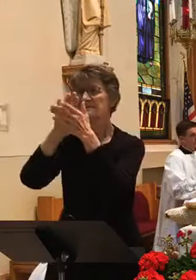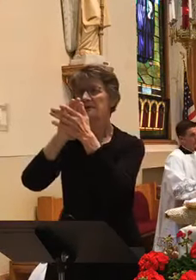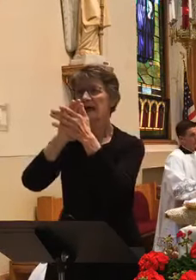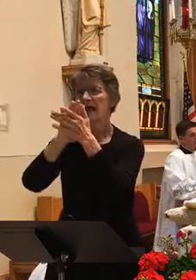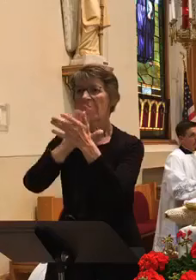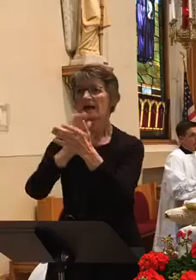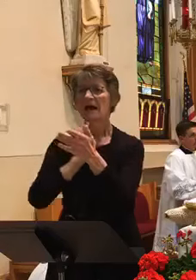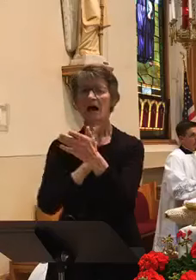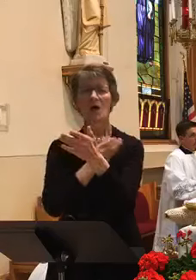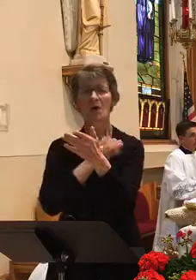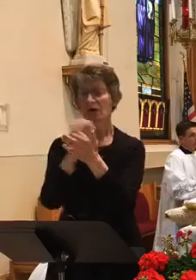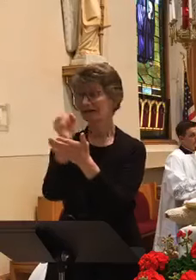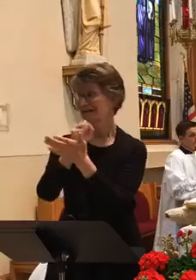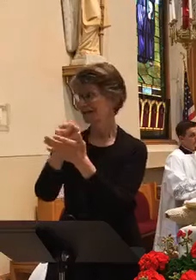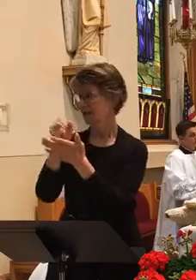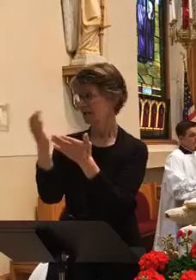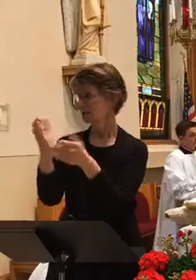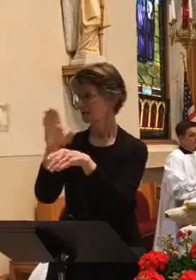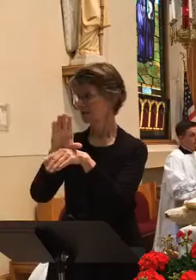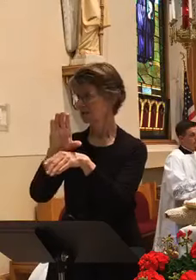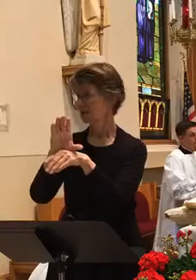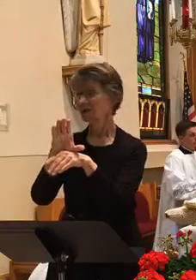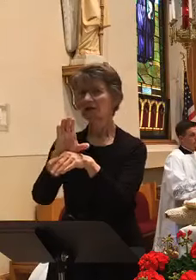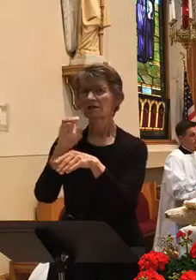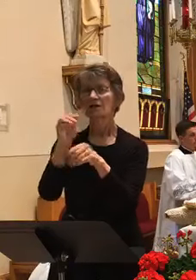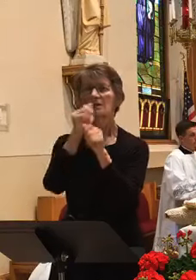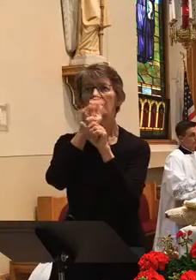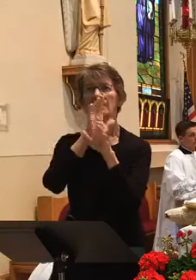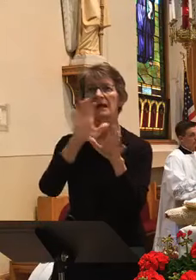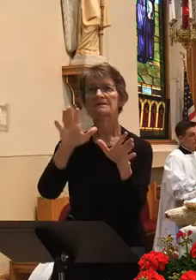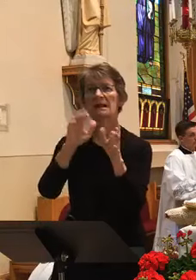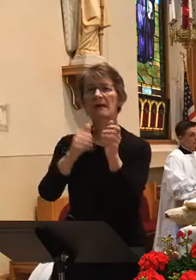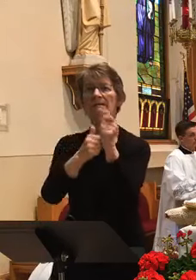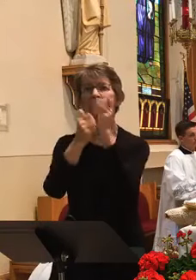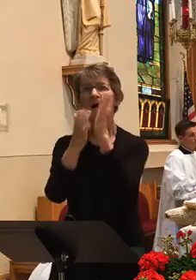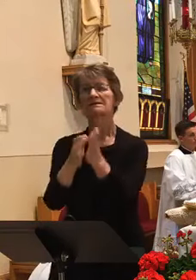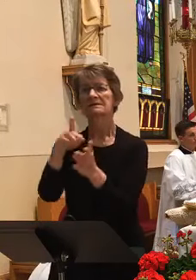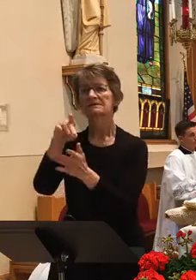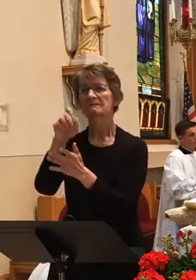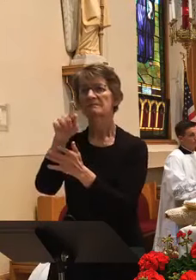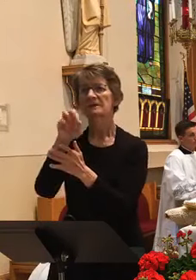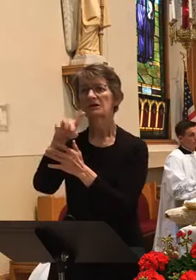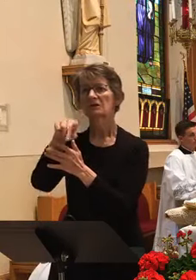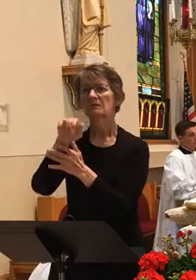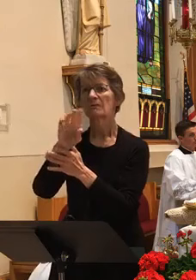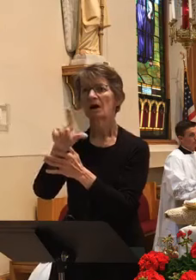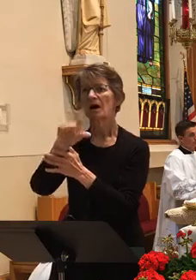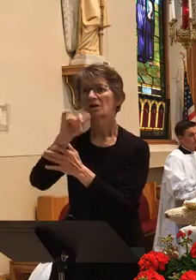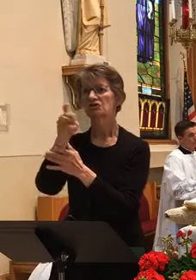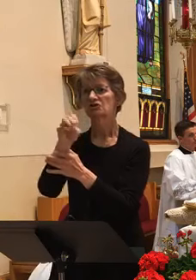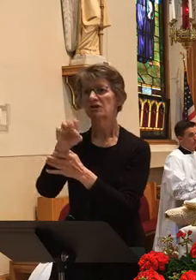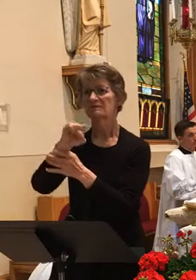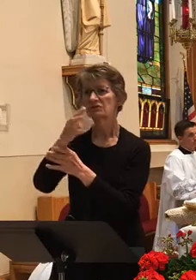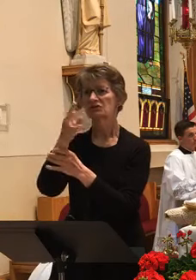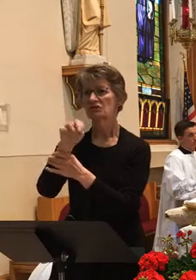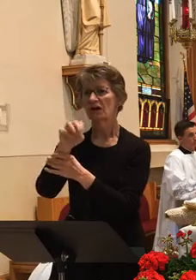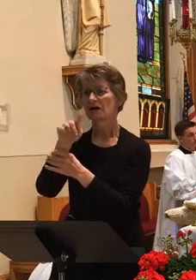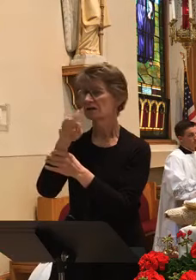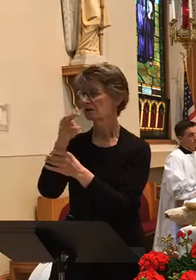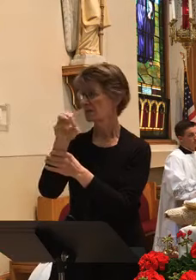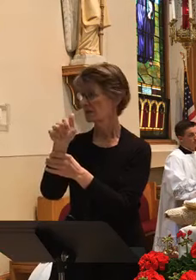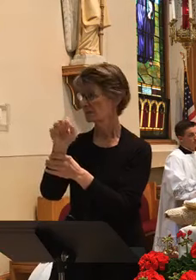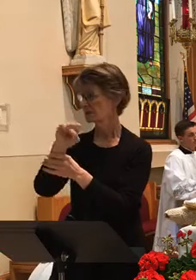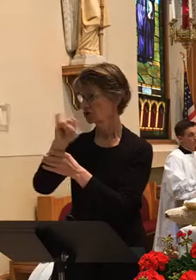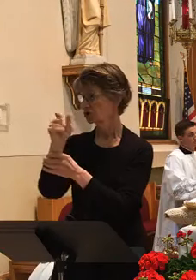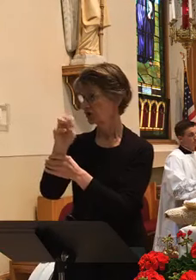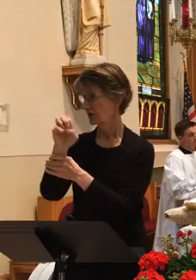saint, your blessed apostles and martyrs, Peter and Paul, Andrew, James, John, Thomas,